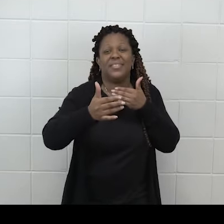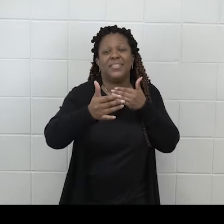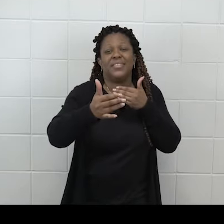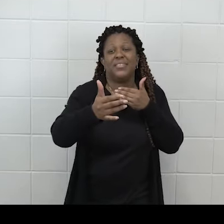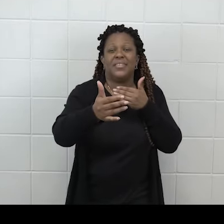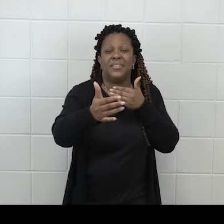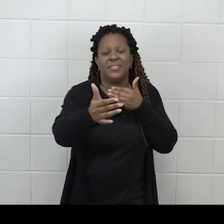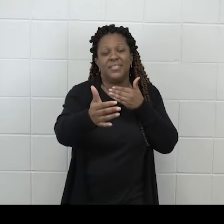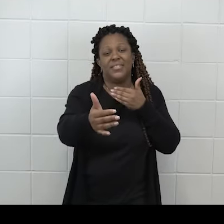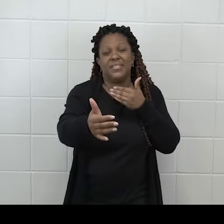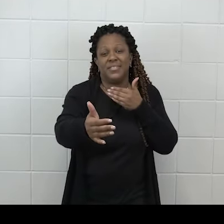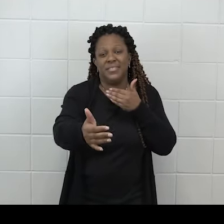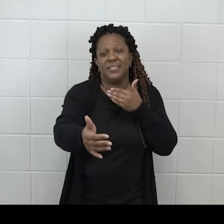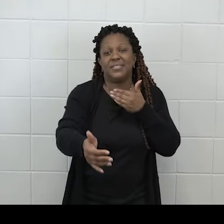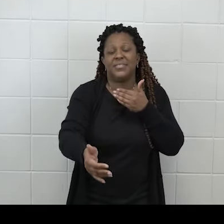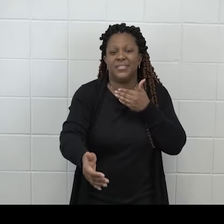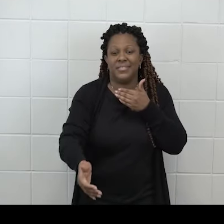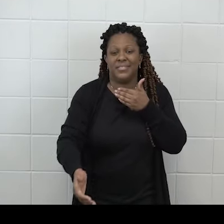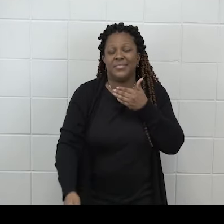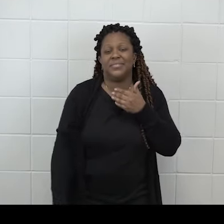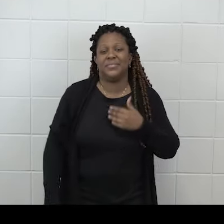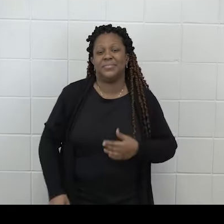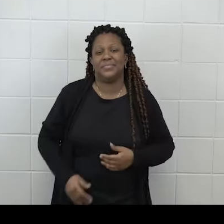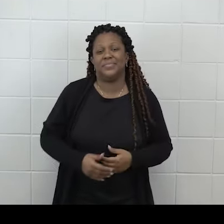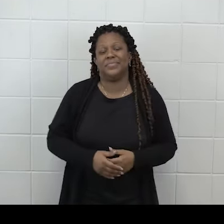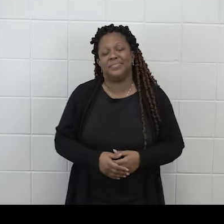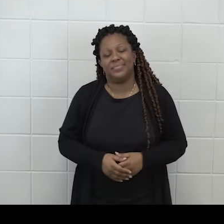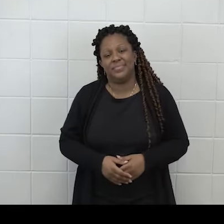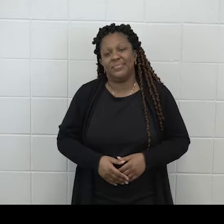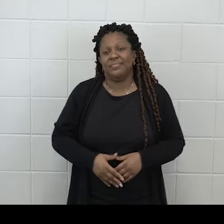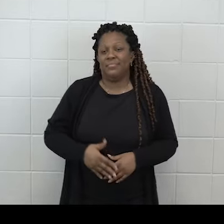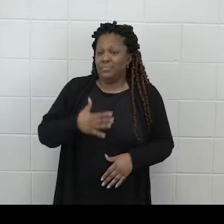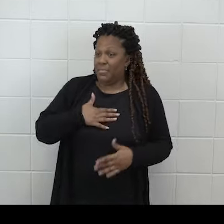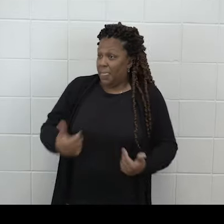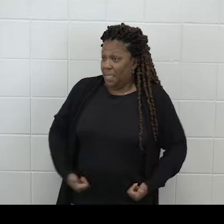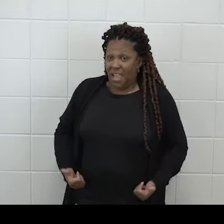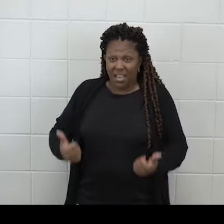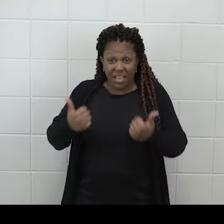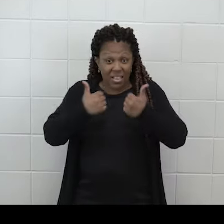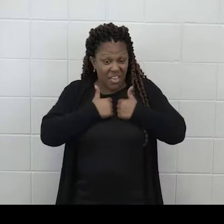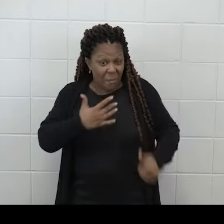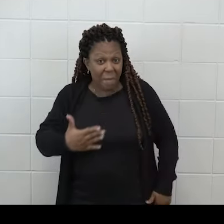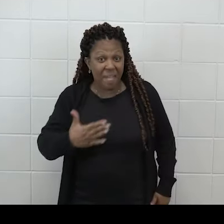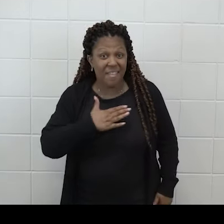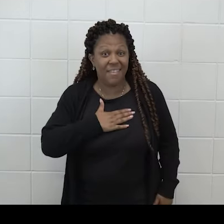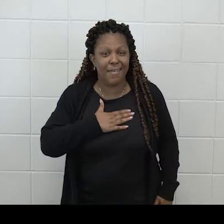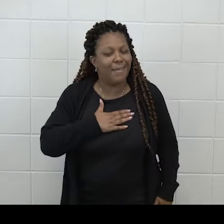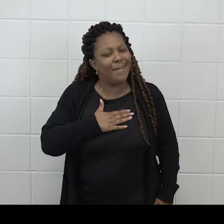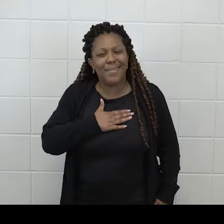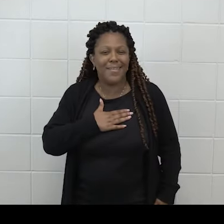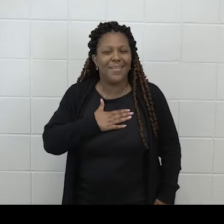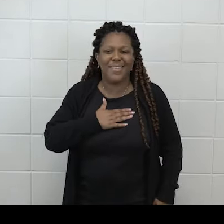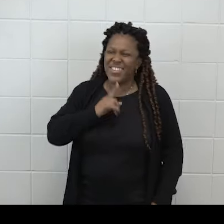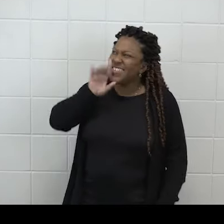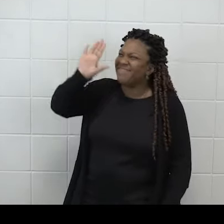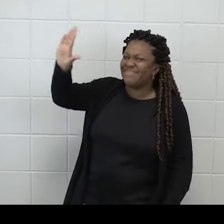can use me. So we say, my life is not my own. To